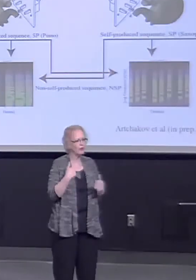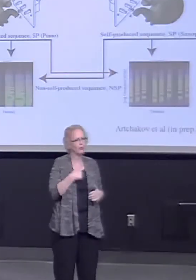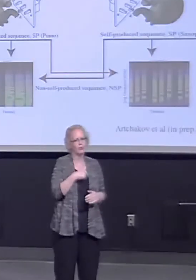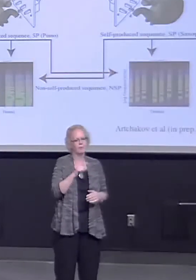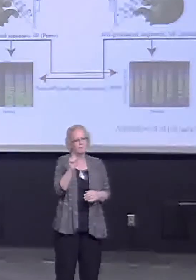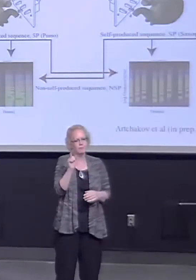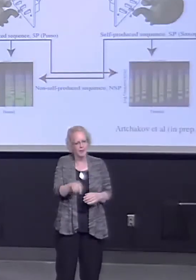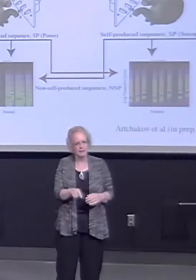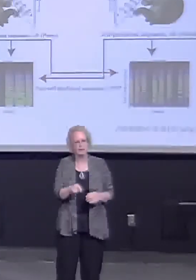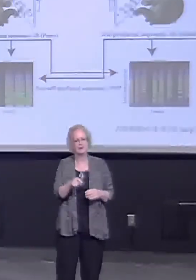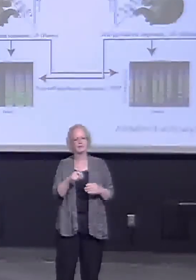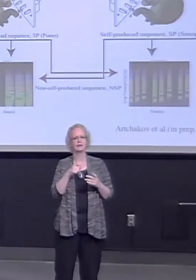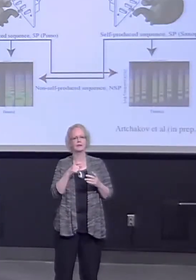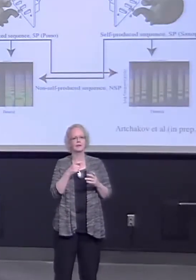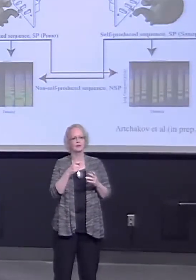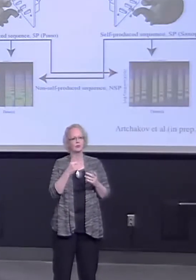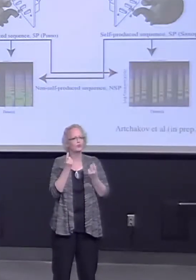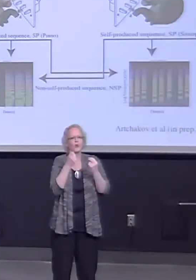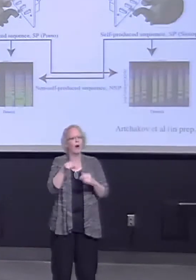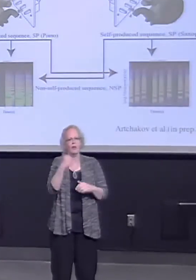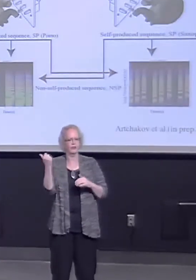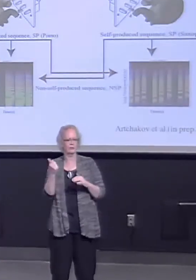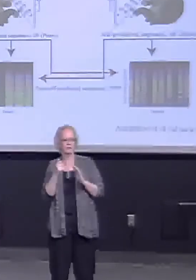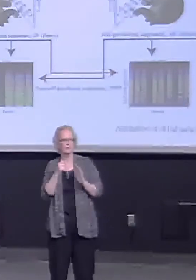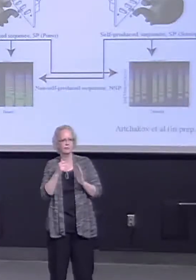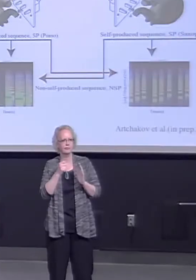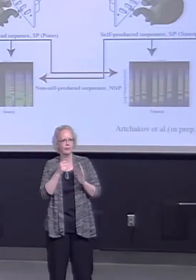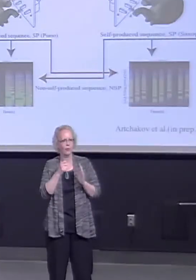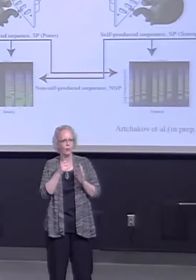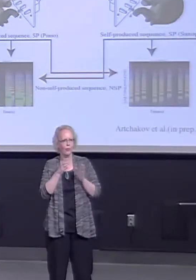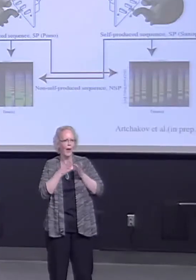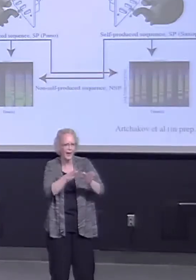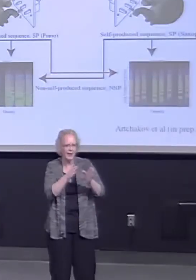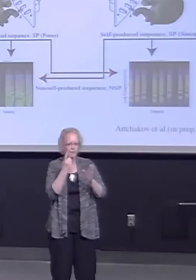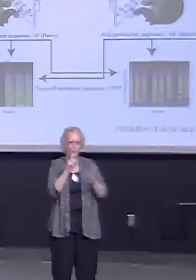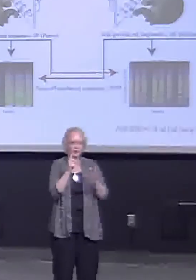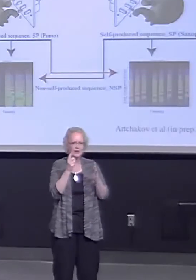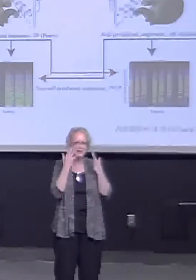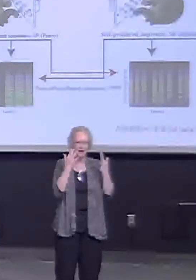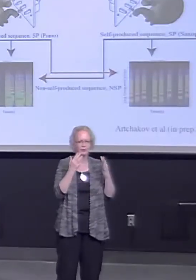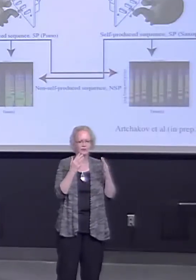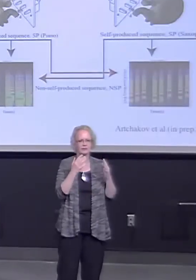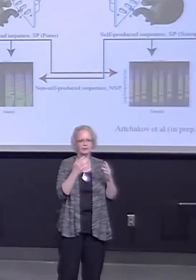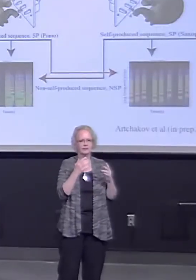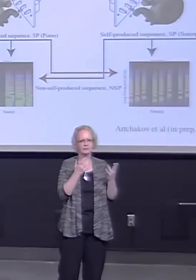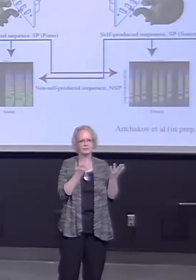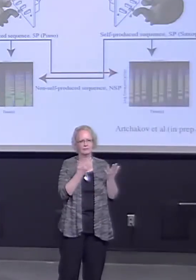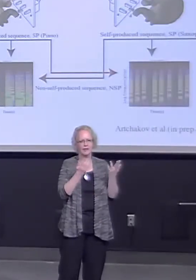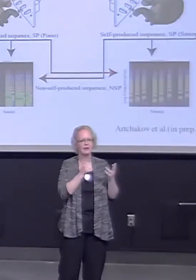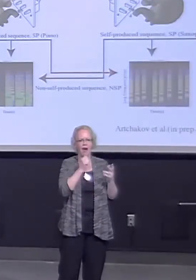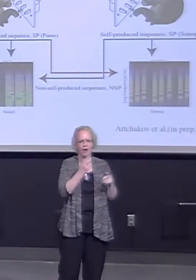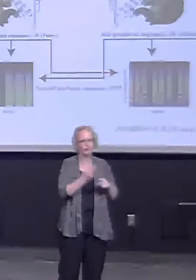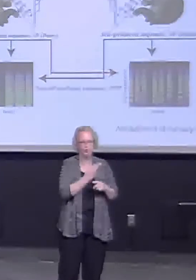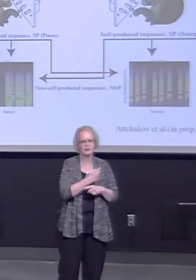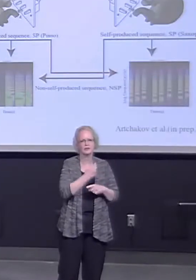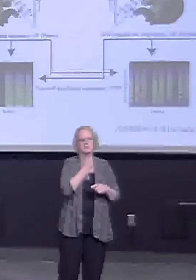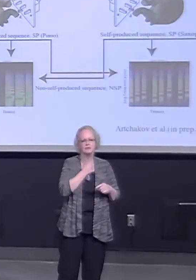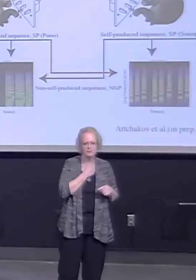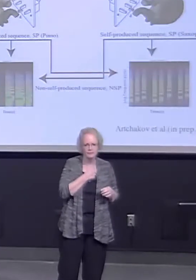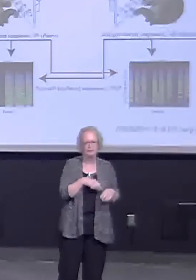bypass the laryngeal system and make them produce sounds in a different way. So monkeys are good at pressing